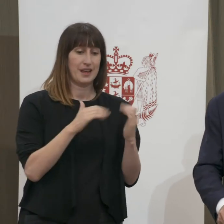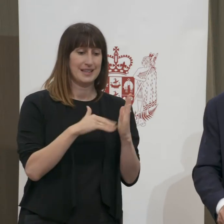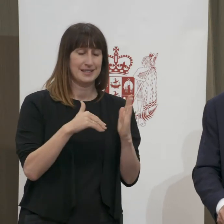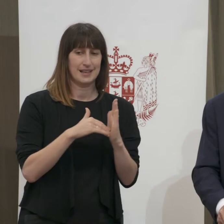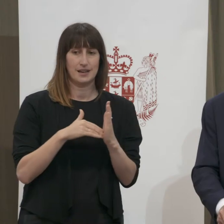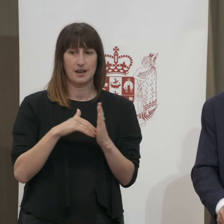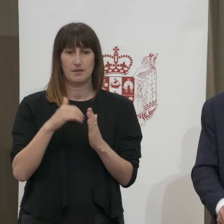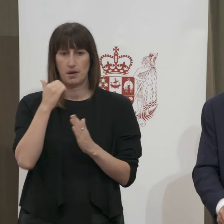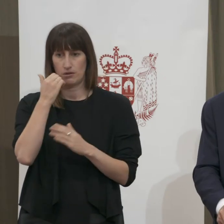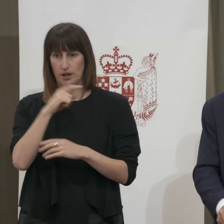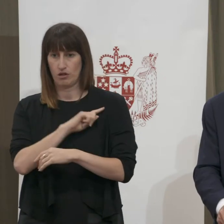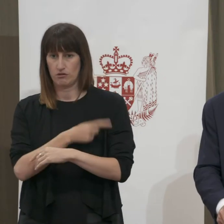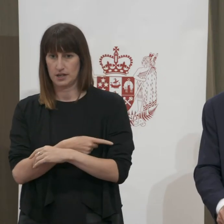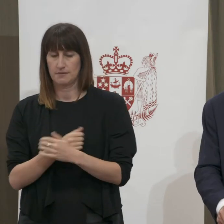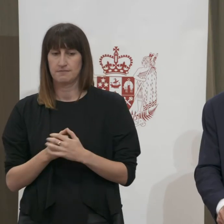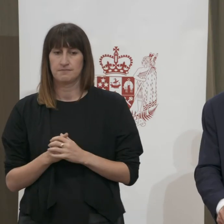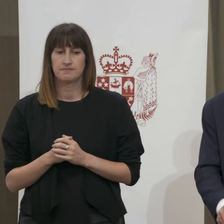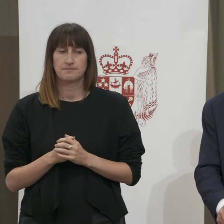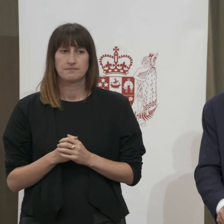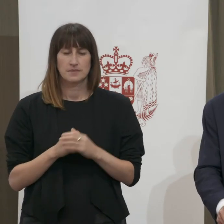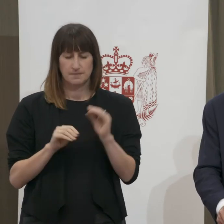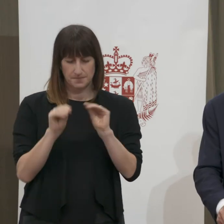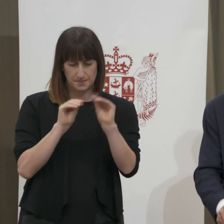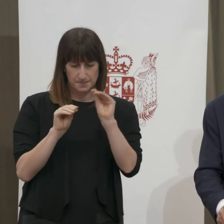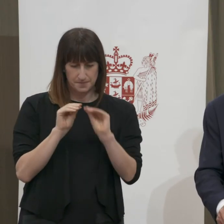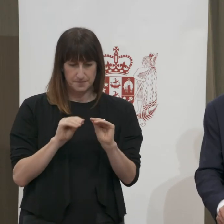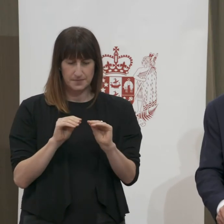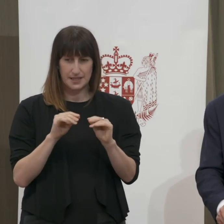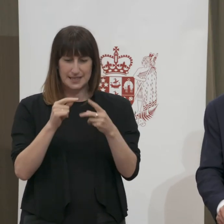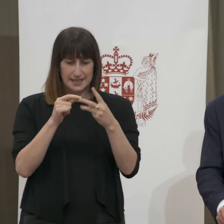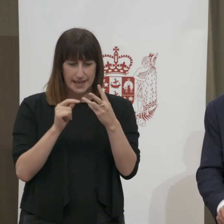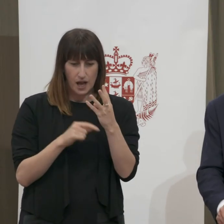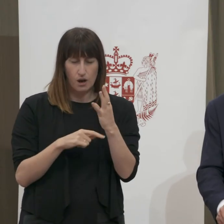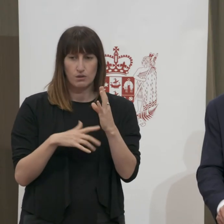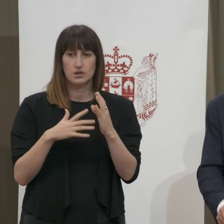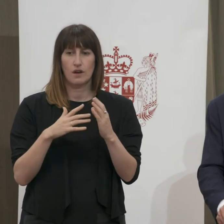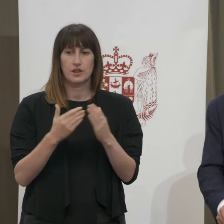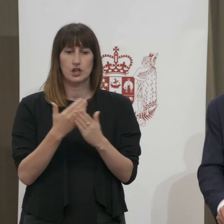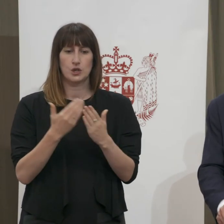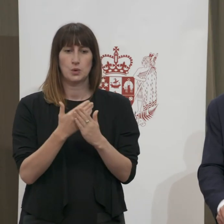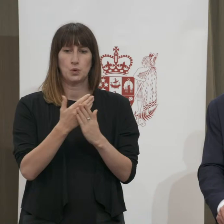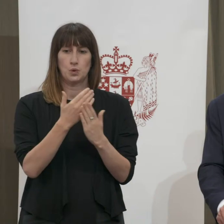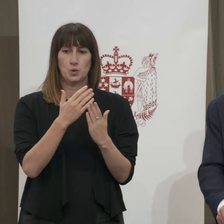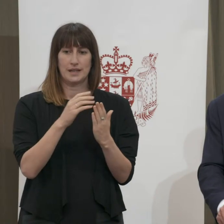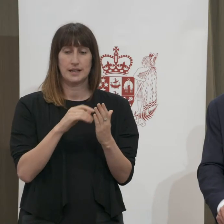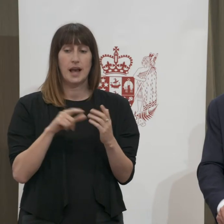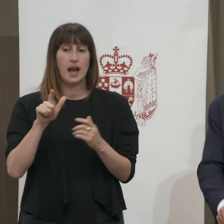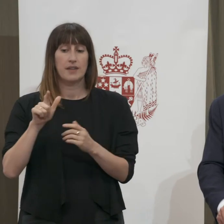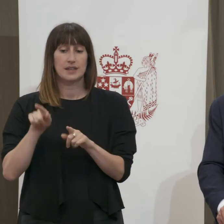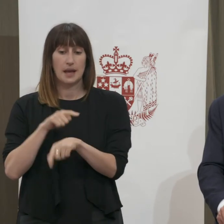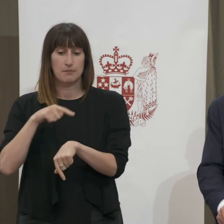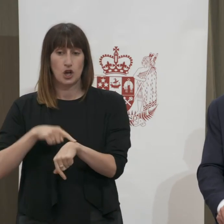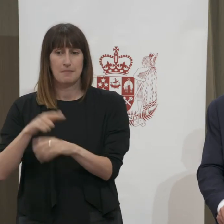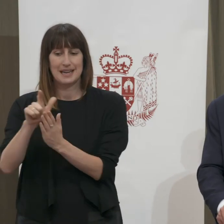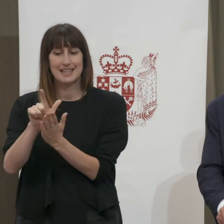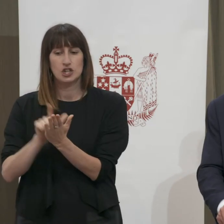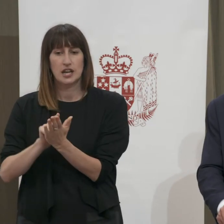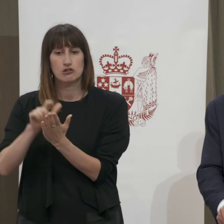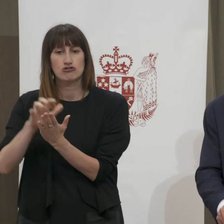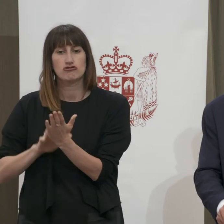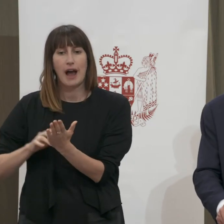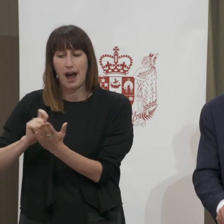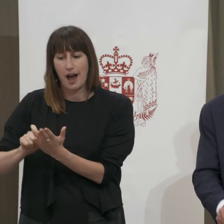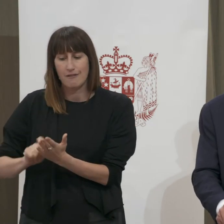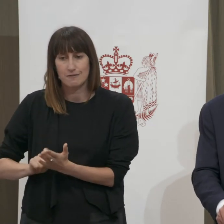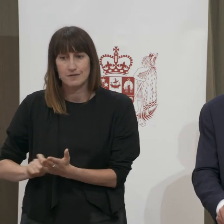the detailed functions, models, and relationships of the new entities, while legislation is drafted to reflect their